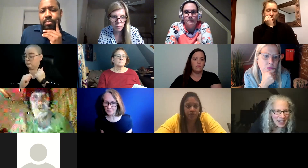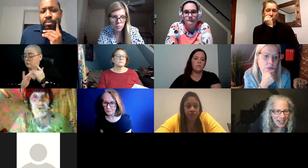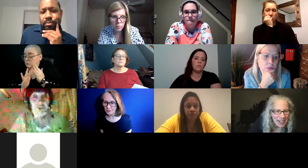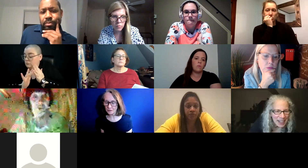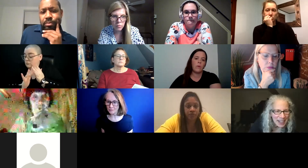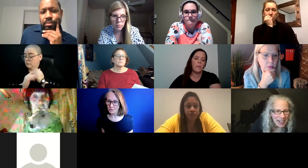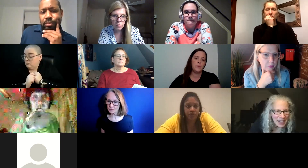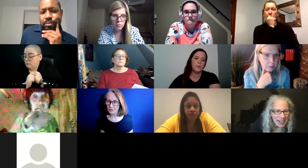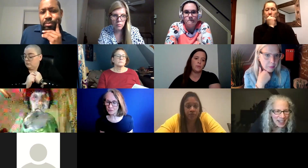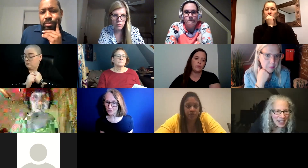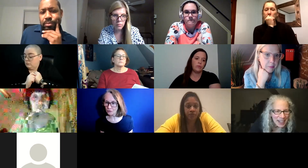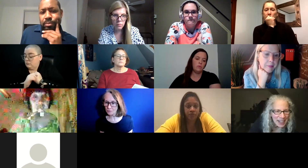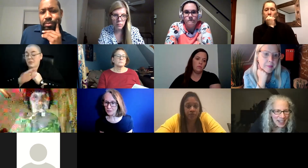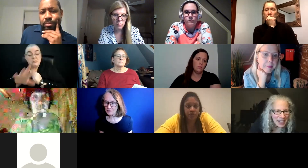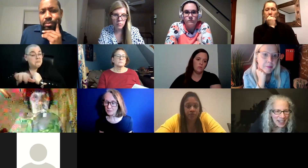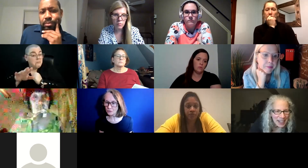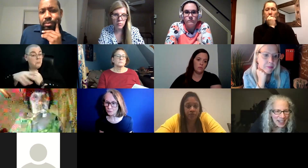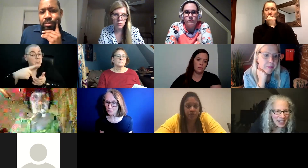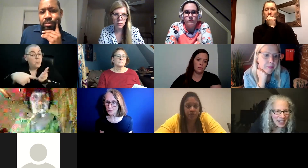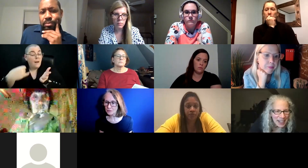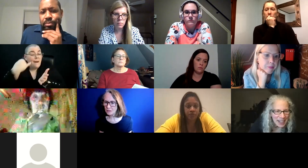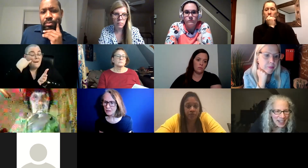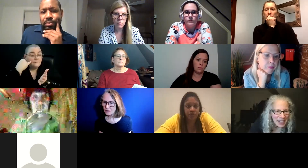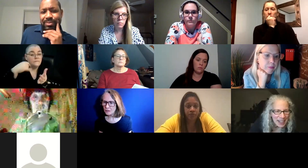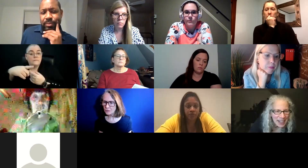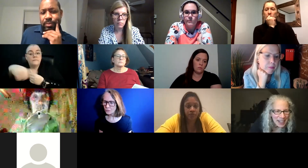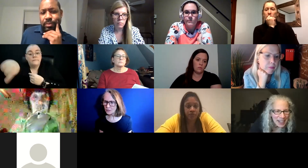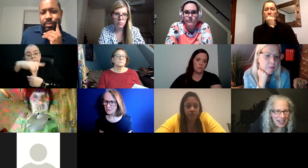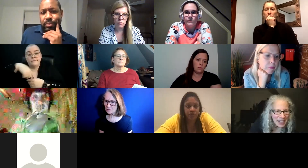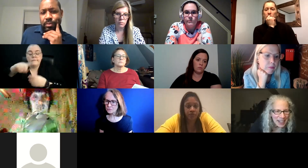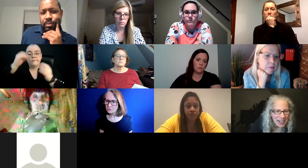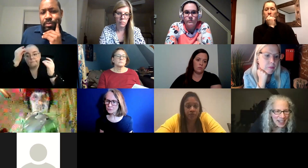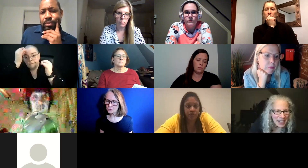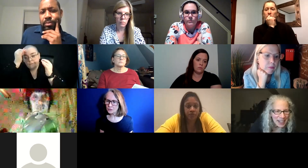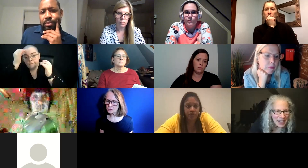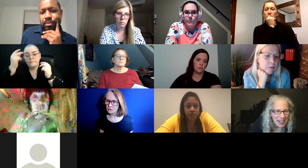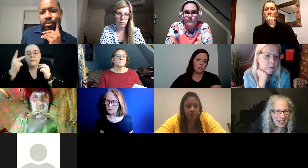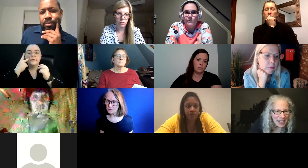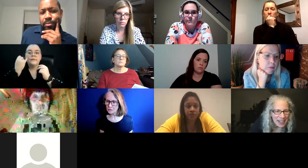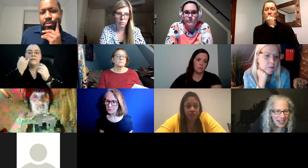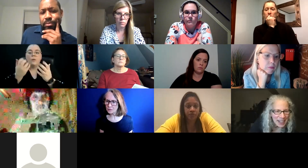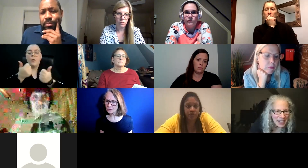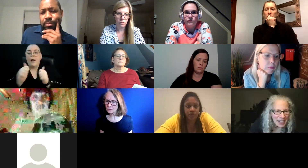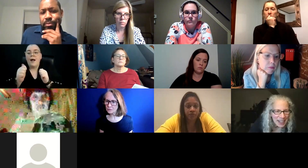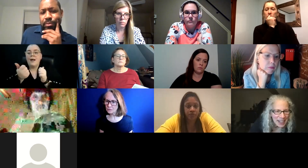be ready for the OMA to meet those requirements. What if we think about